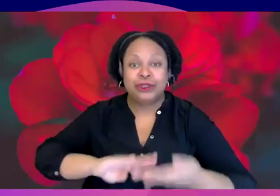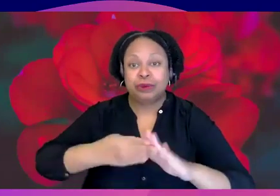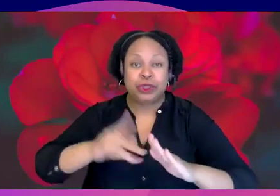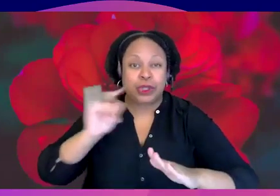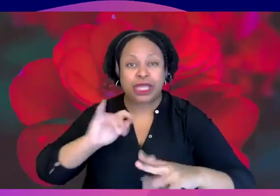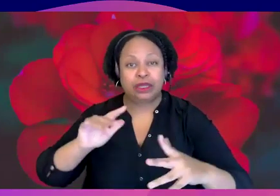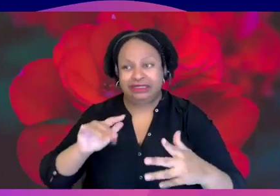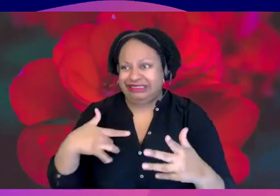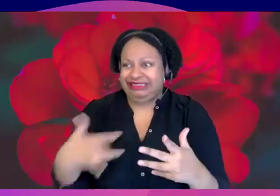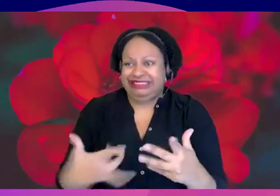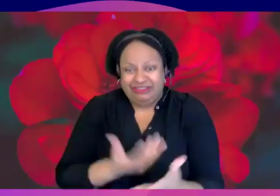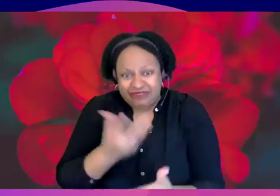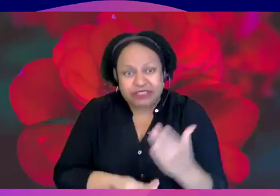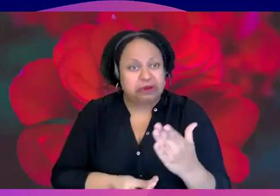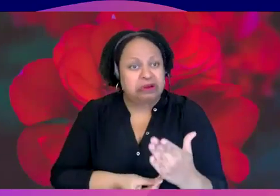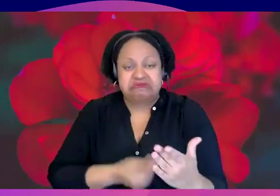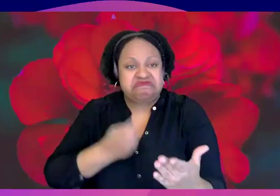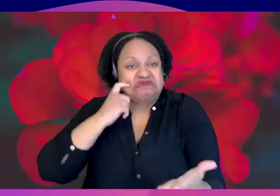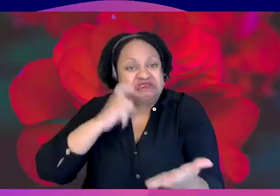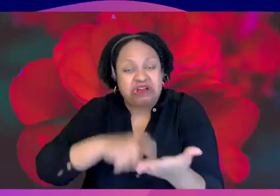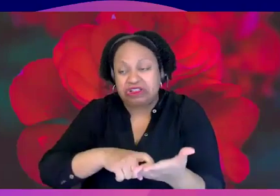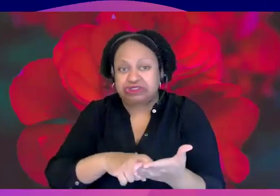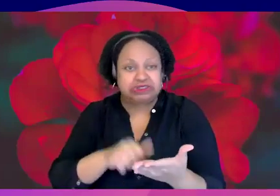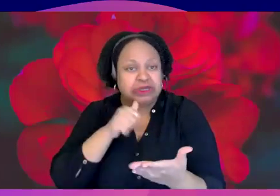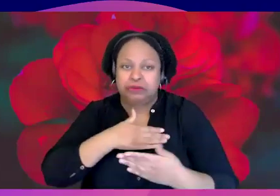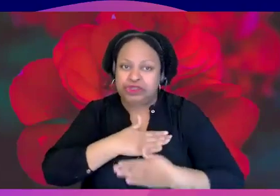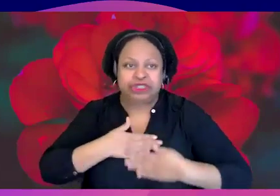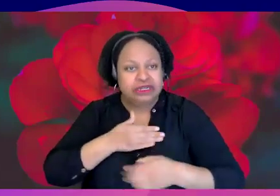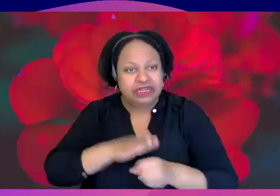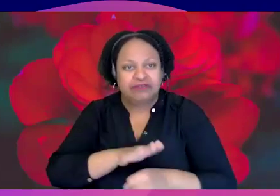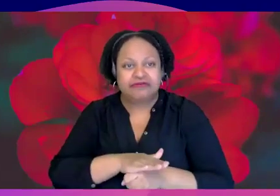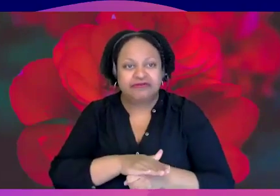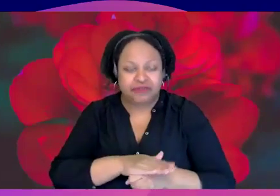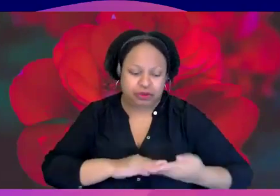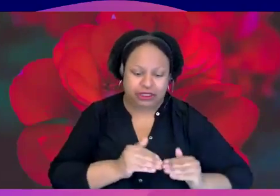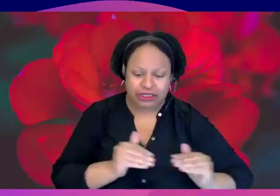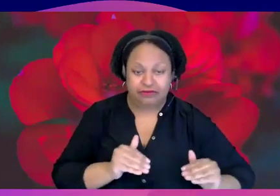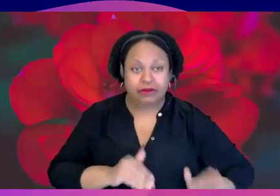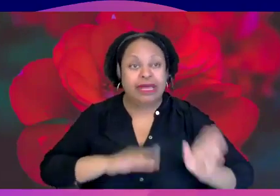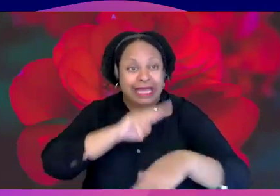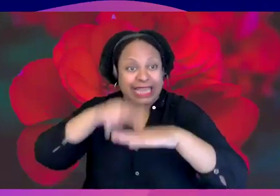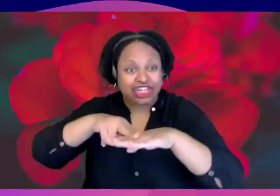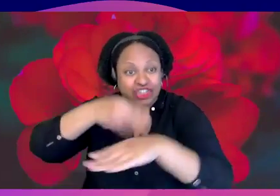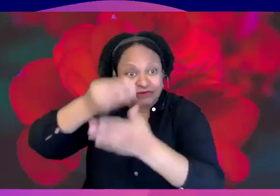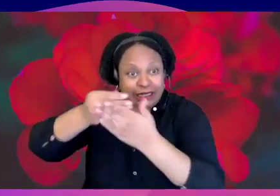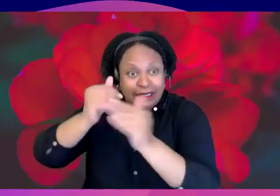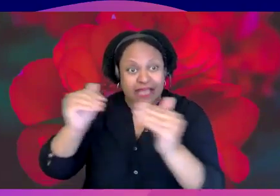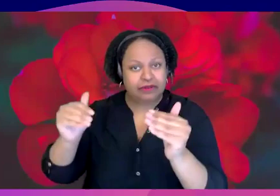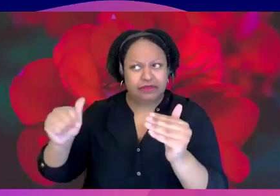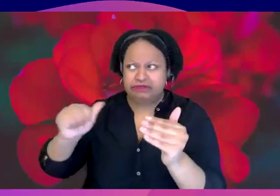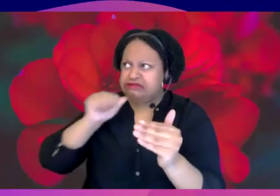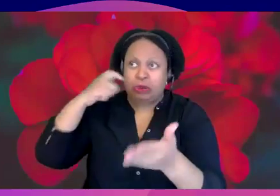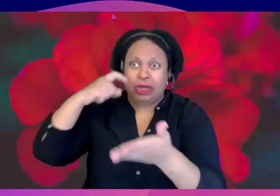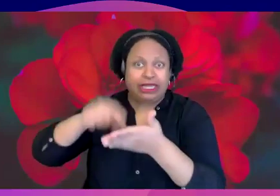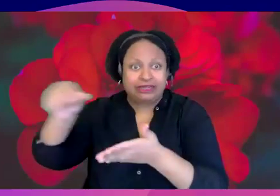often invisible, unacknowledged, and underappreciated. And at the national and funding level, it's not even recognized as